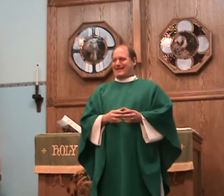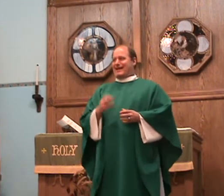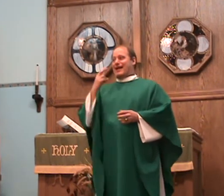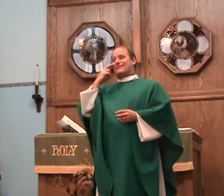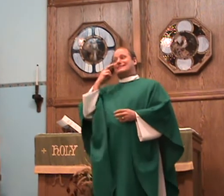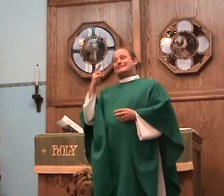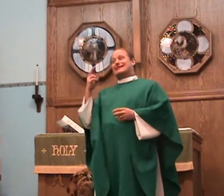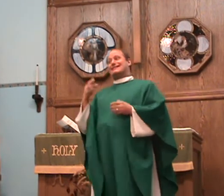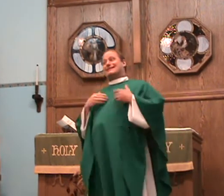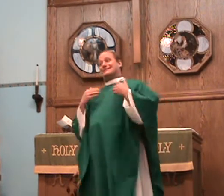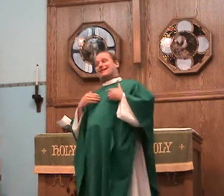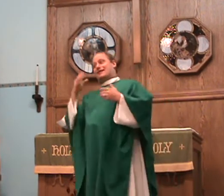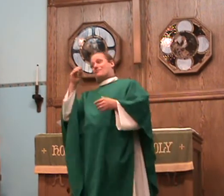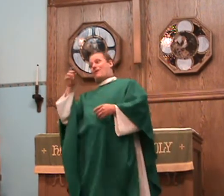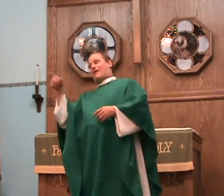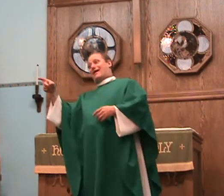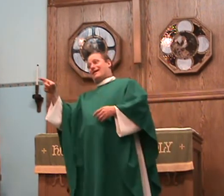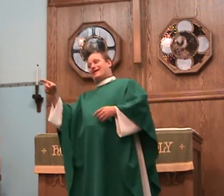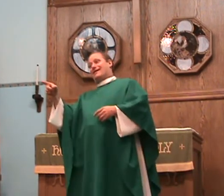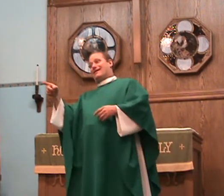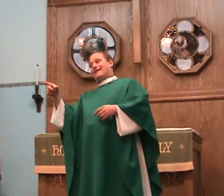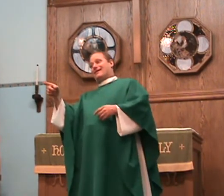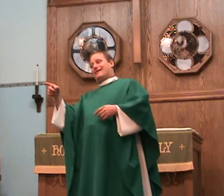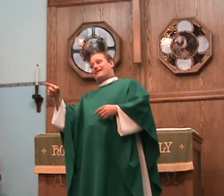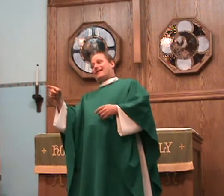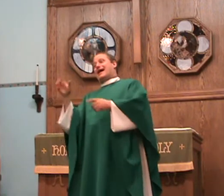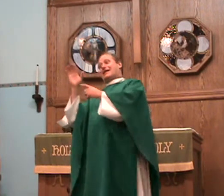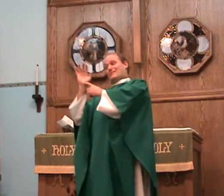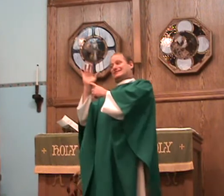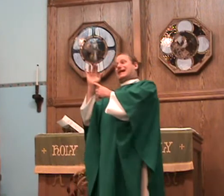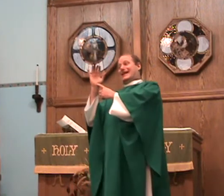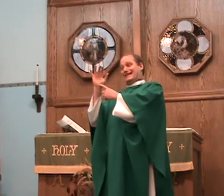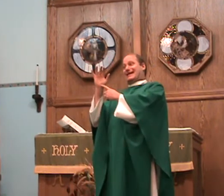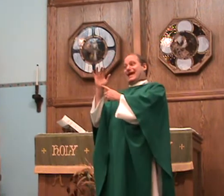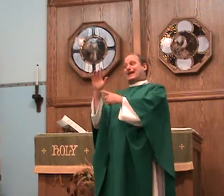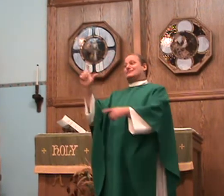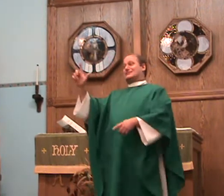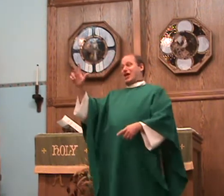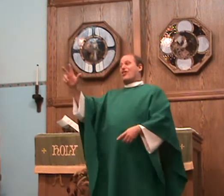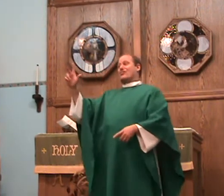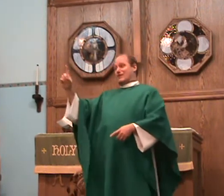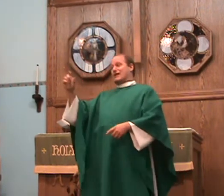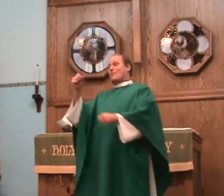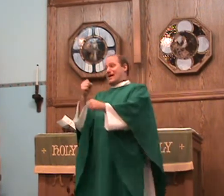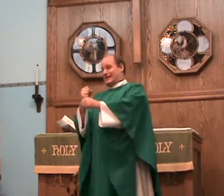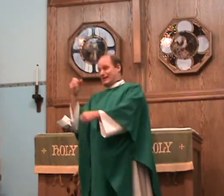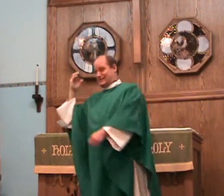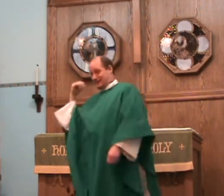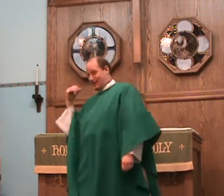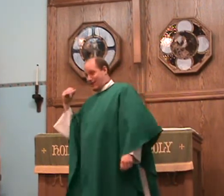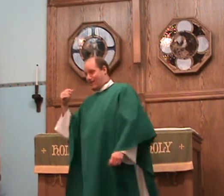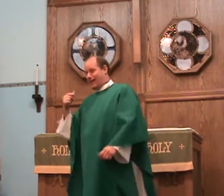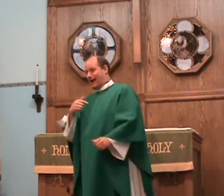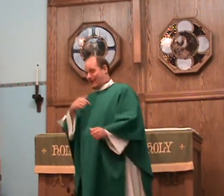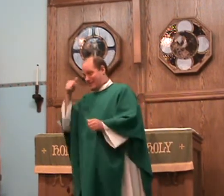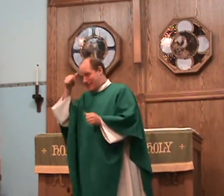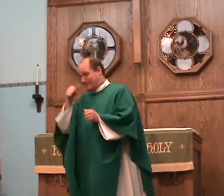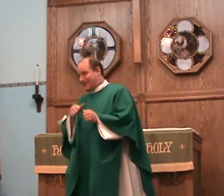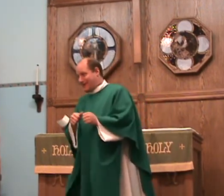And I would see this young boy. And he was lighting the candles 31 years ago. I remember.